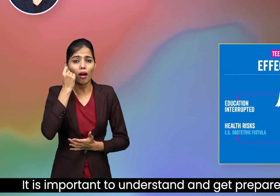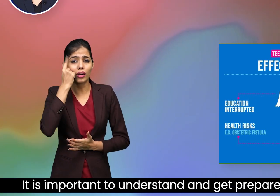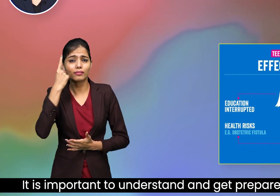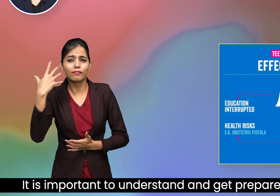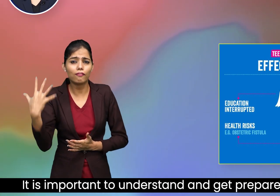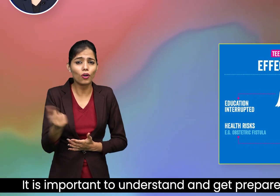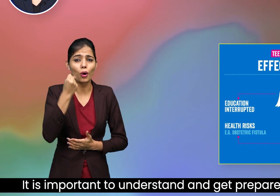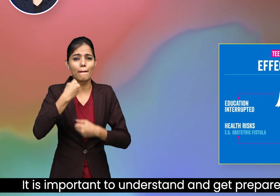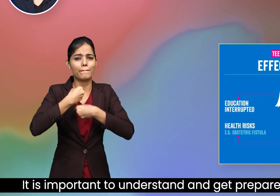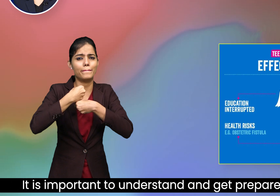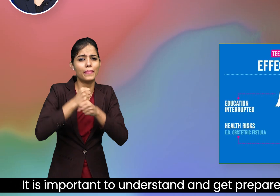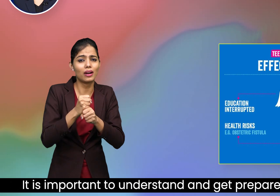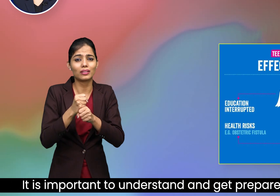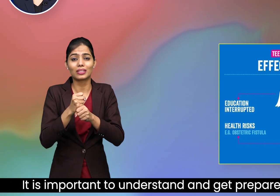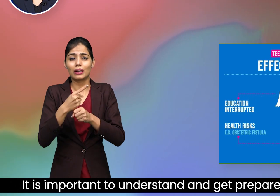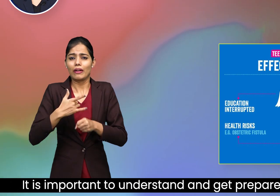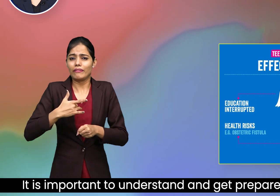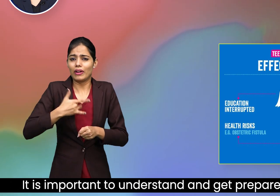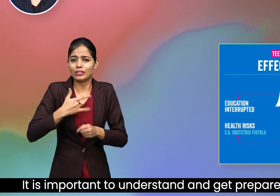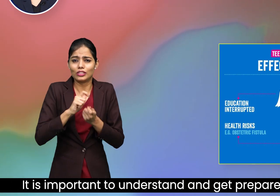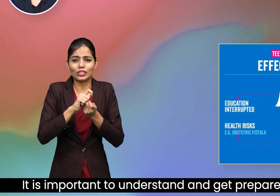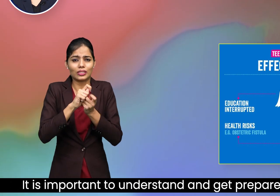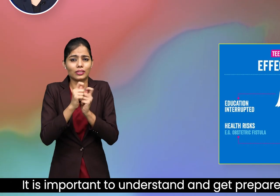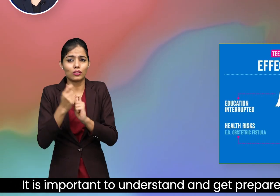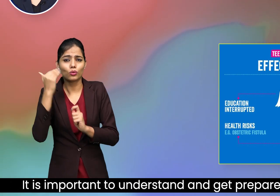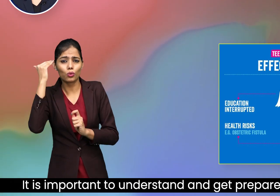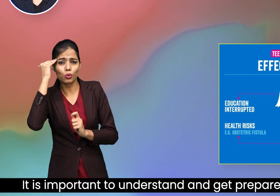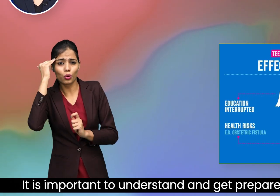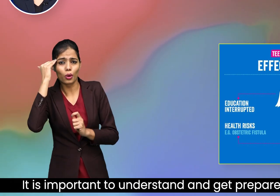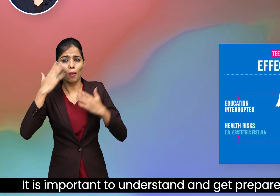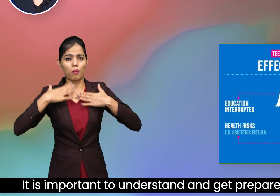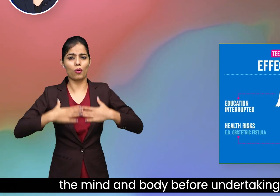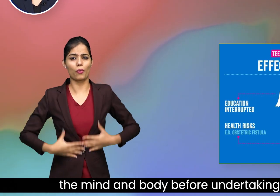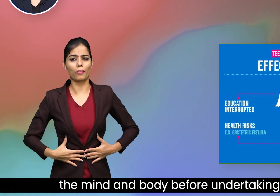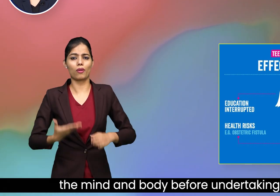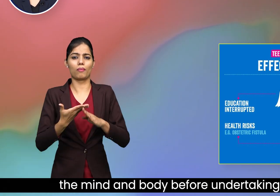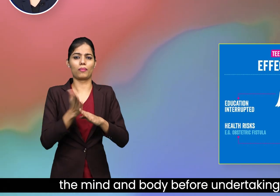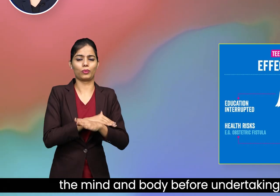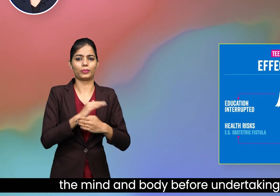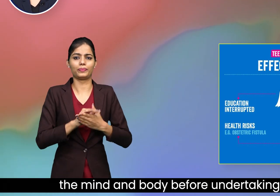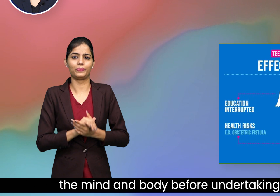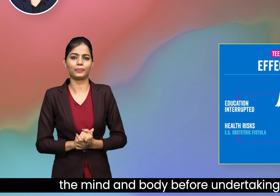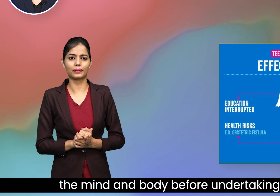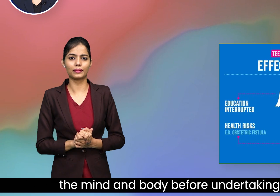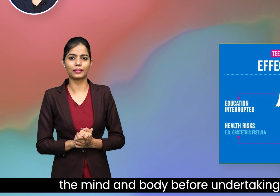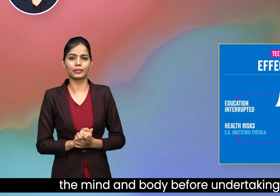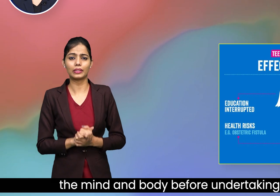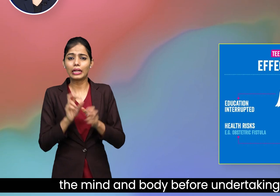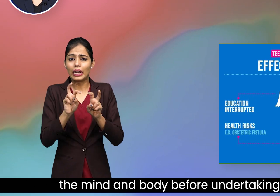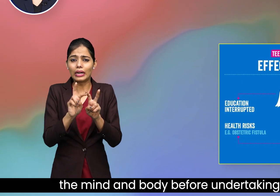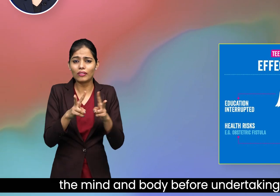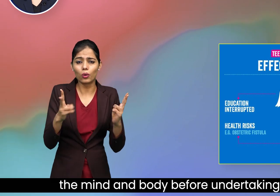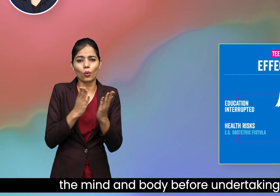It is important for understanding and get prepared for the maturity of the mind and body